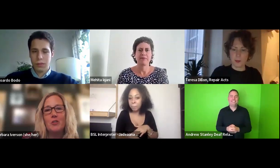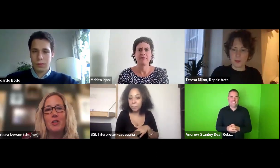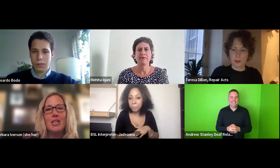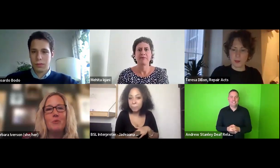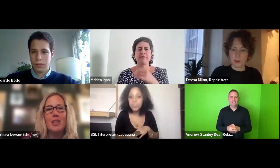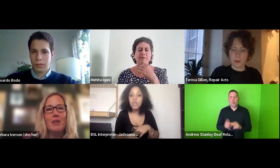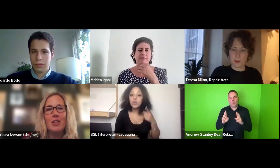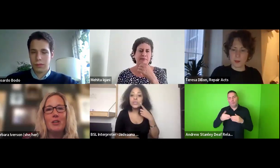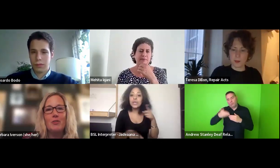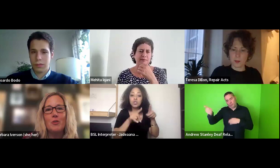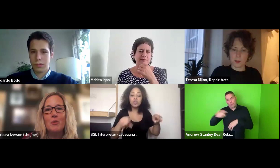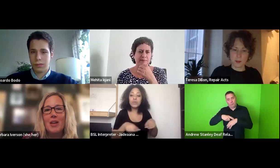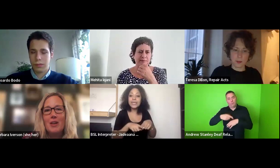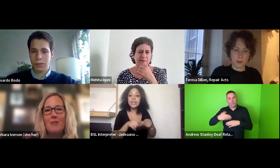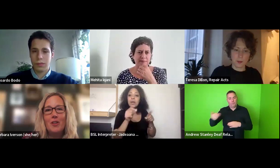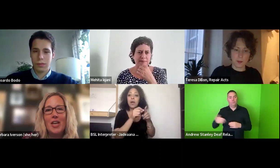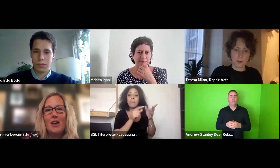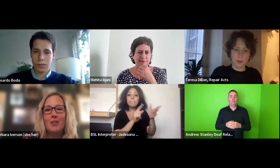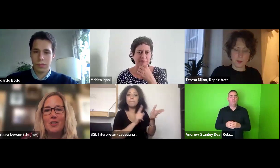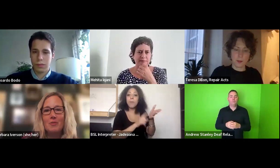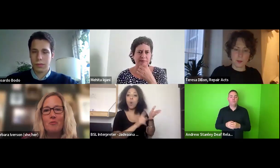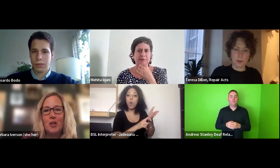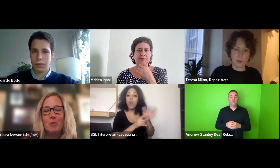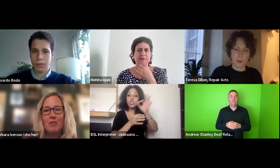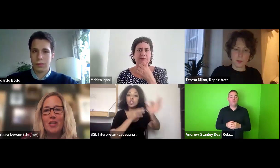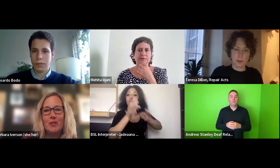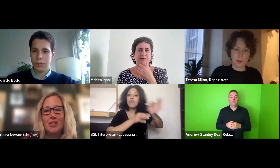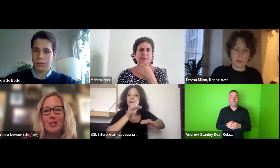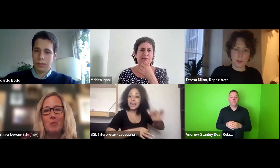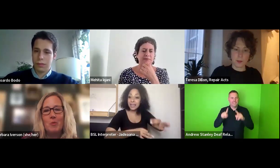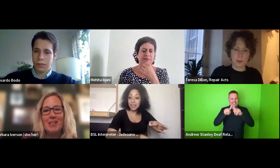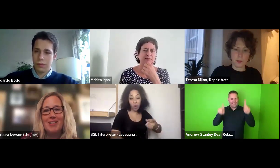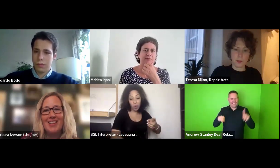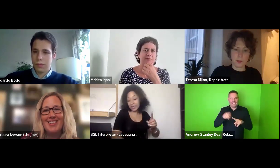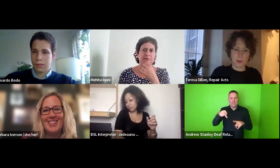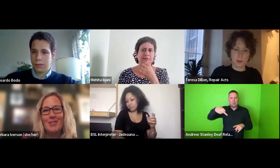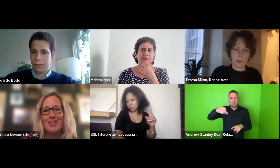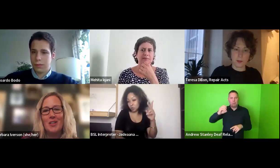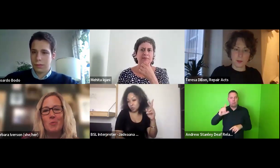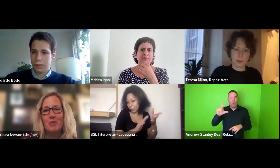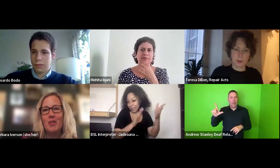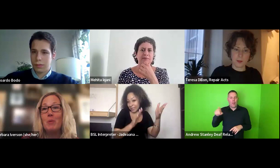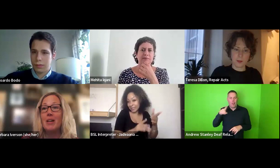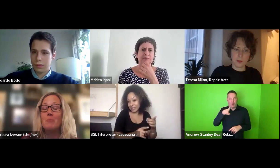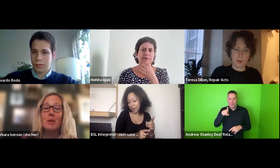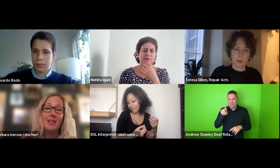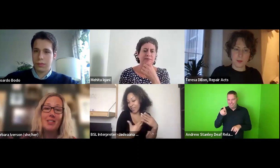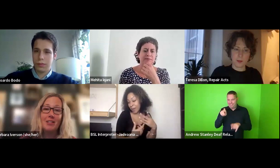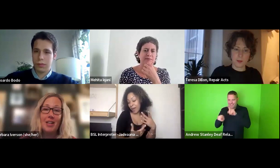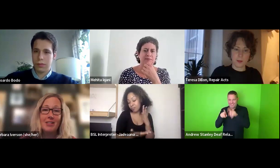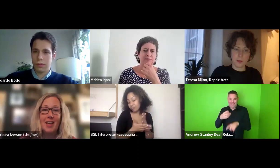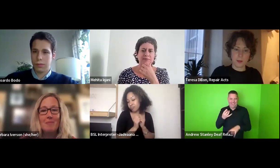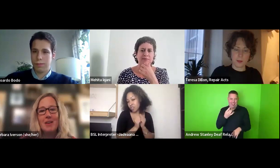on your screen. We'd love it if you filled that out very briefly. It only takes a moment, and give us a little bit of feedback.